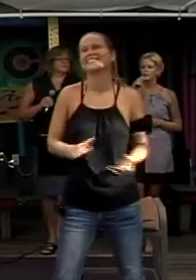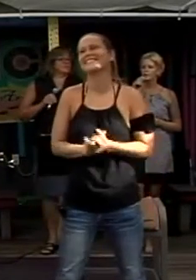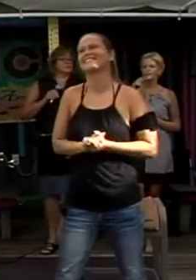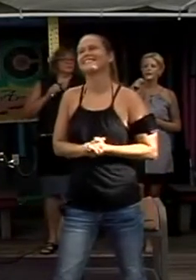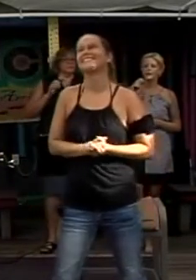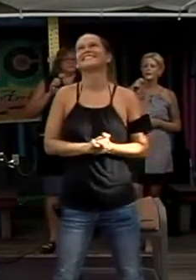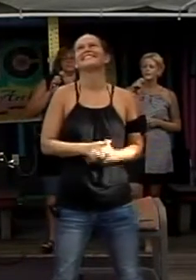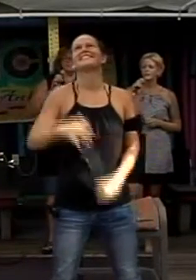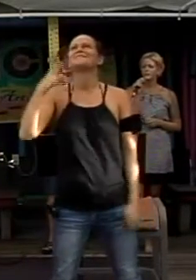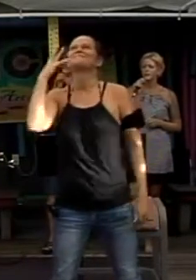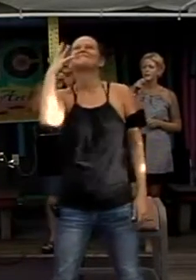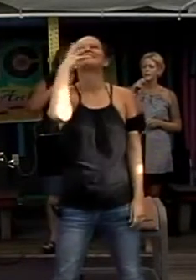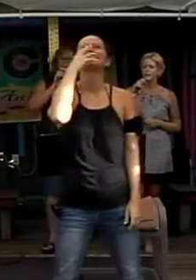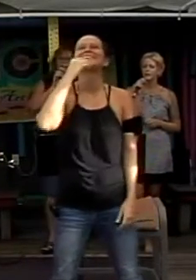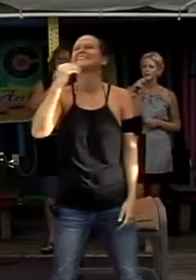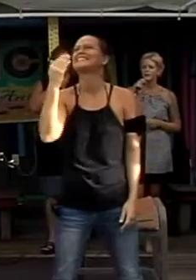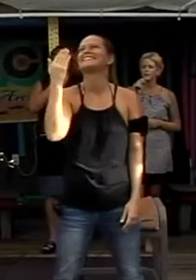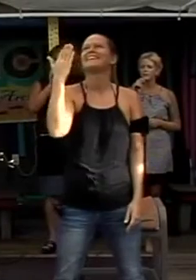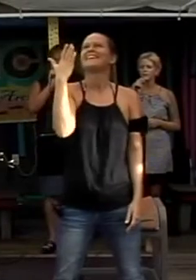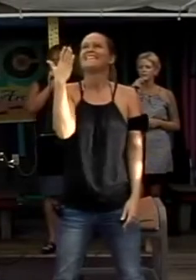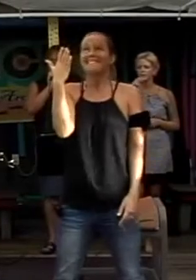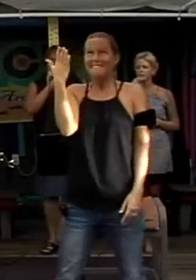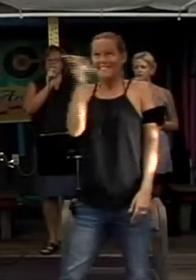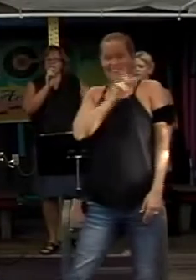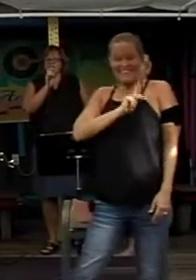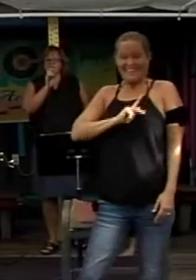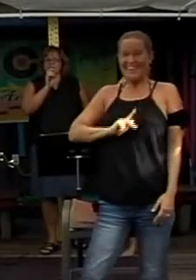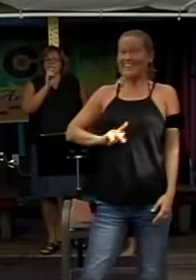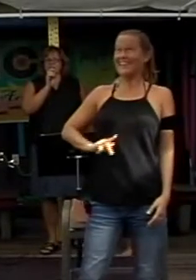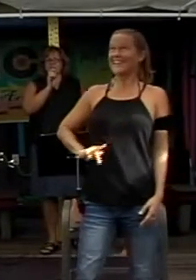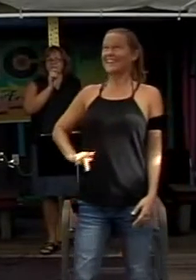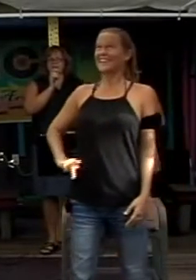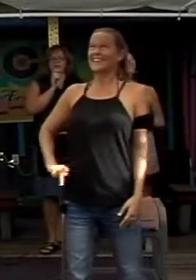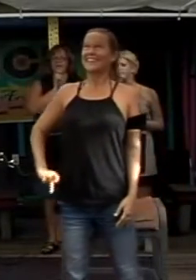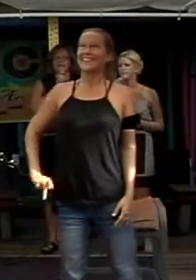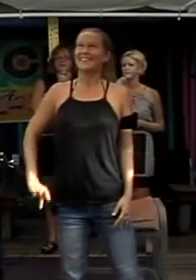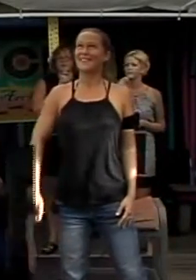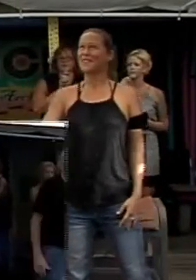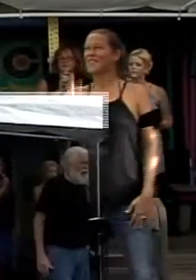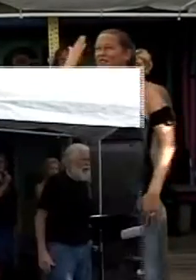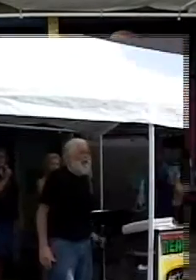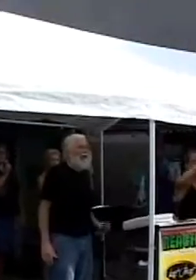The splendor of the King